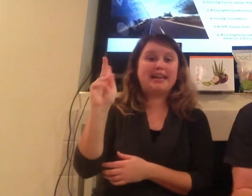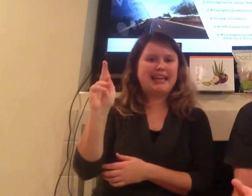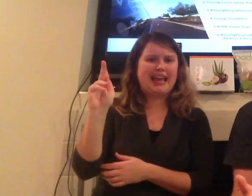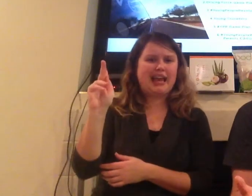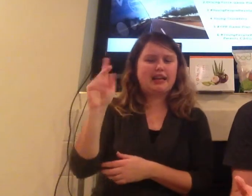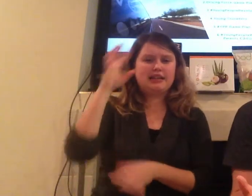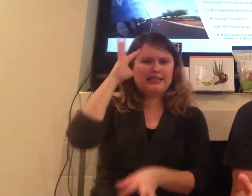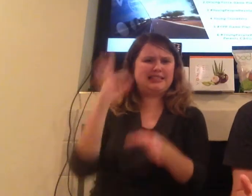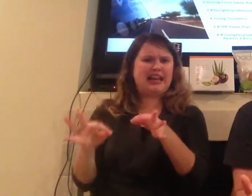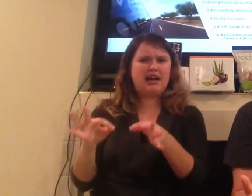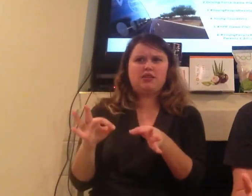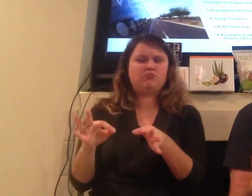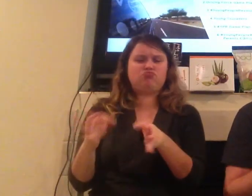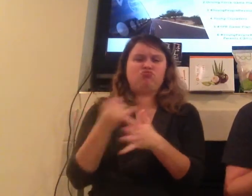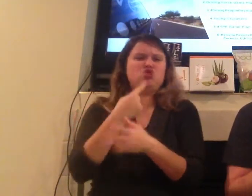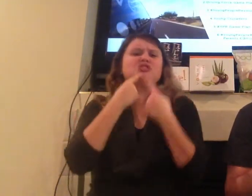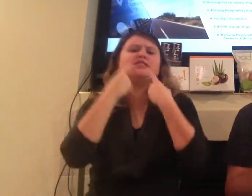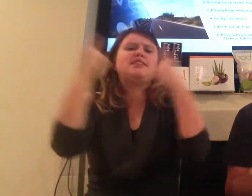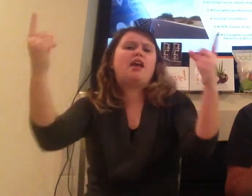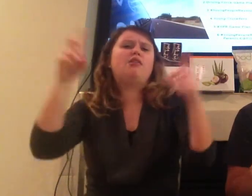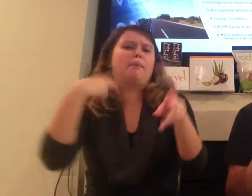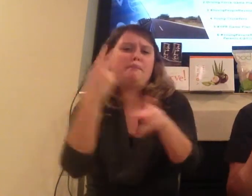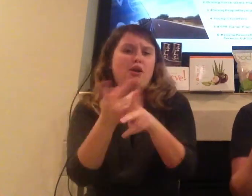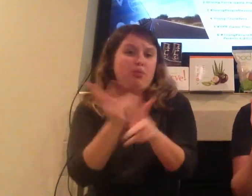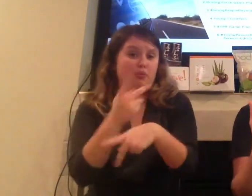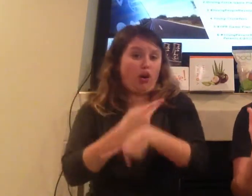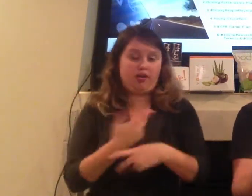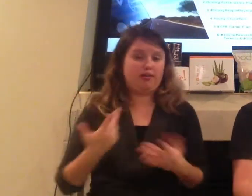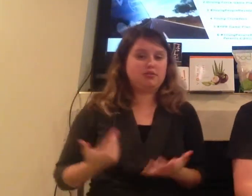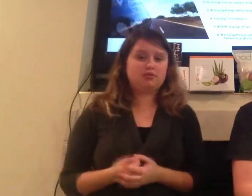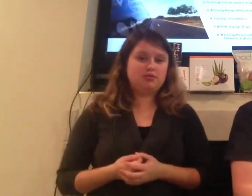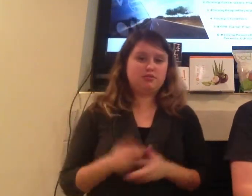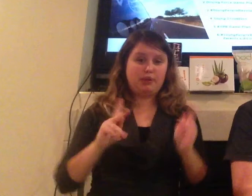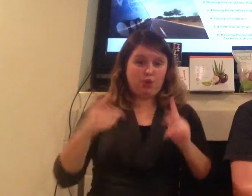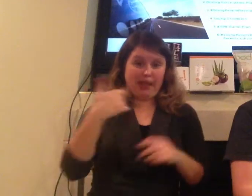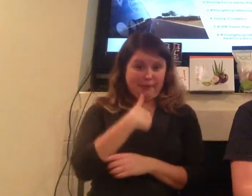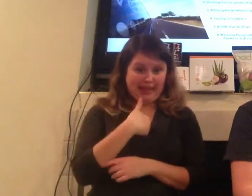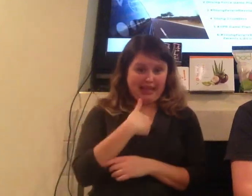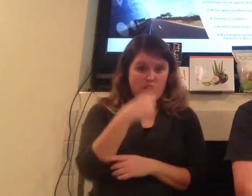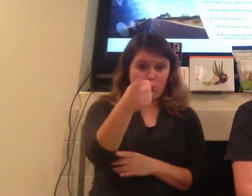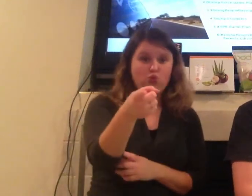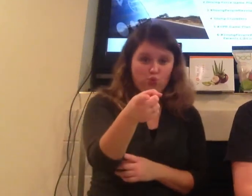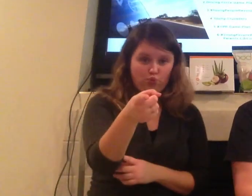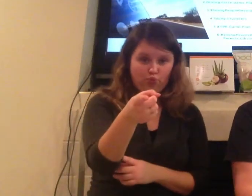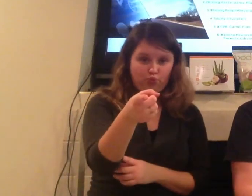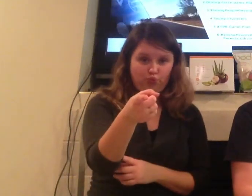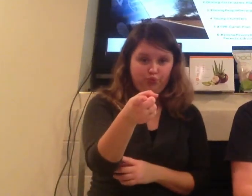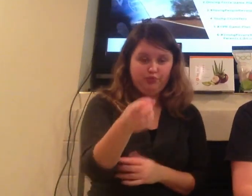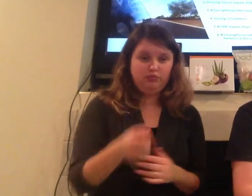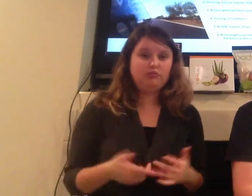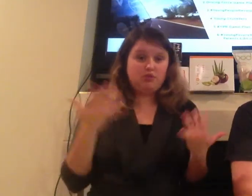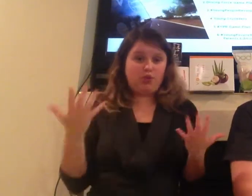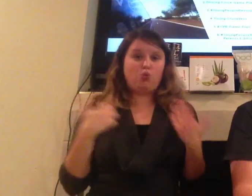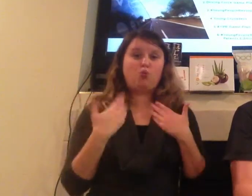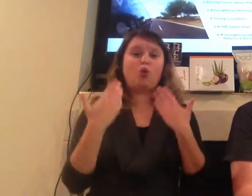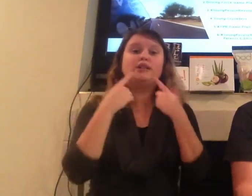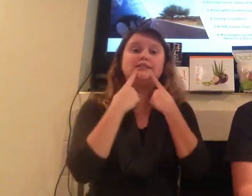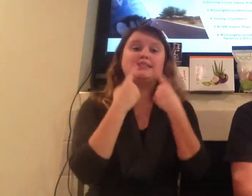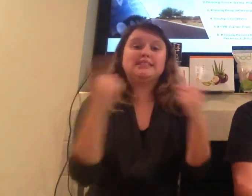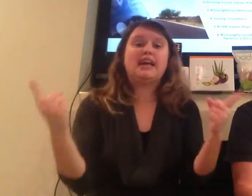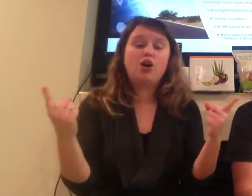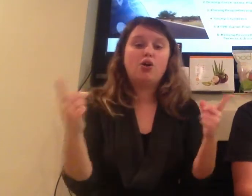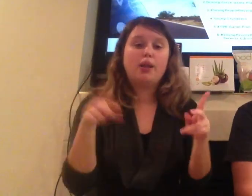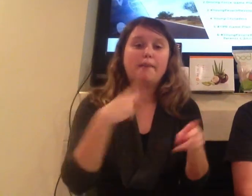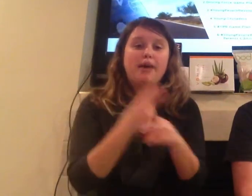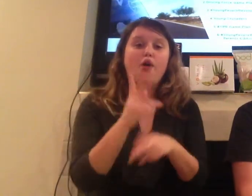than people who are passionate about it. People like me and just like you. So here we sit today wanting to share Vemma with